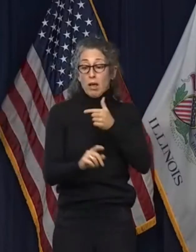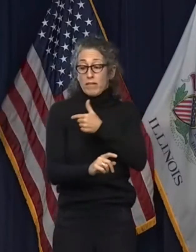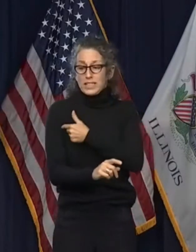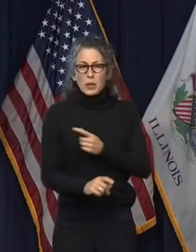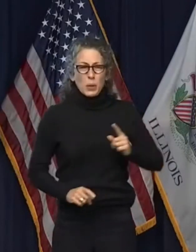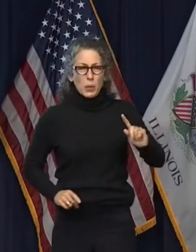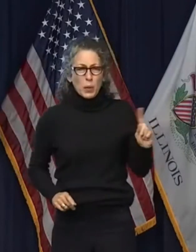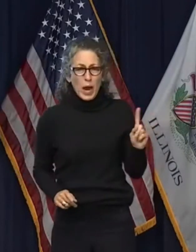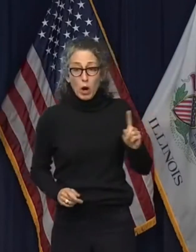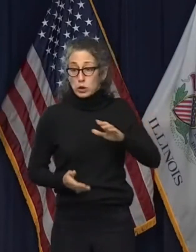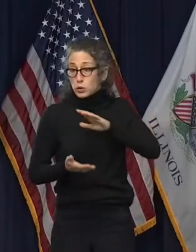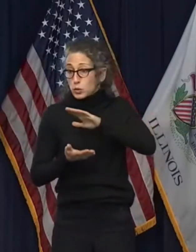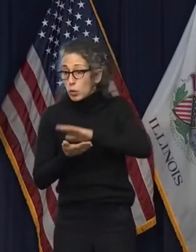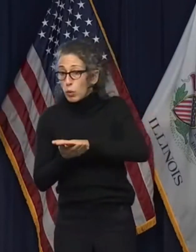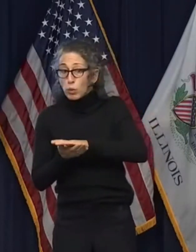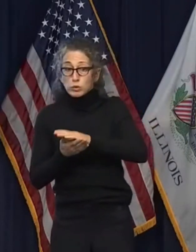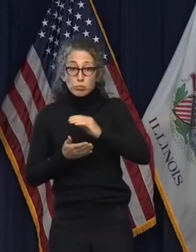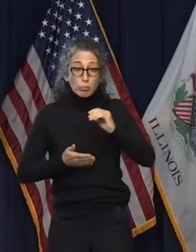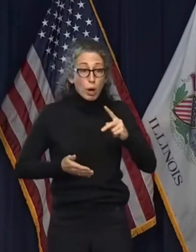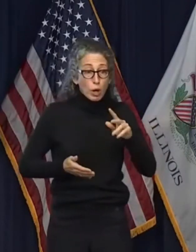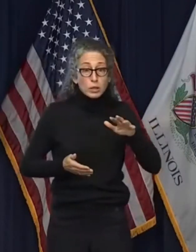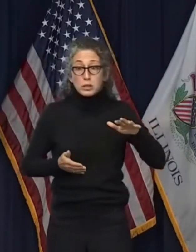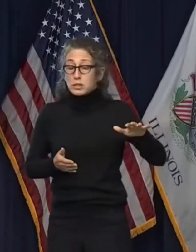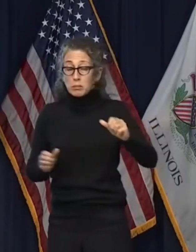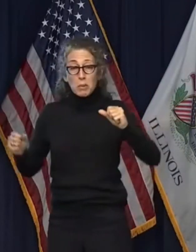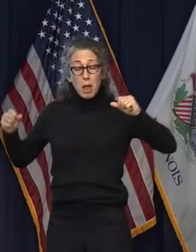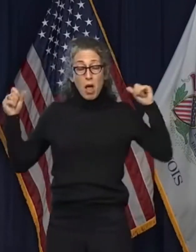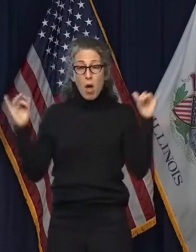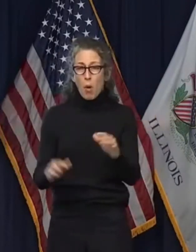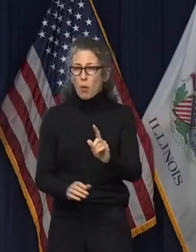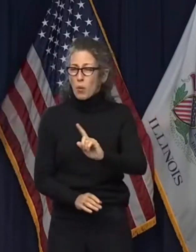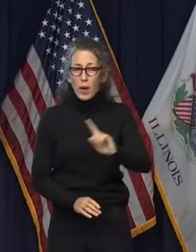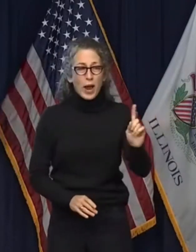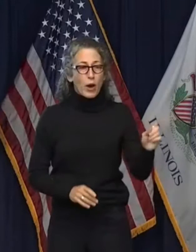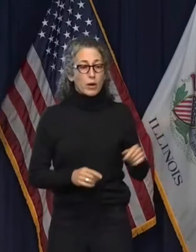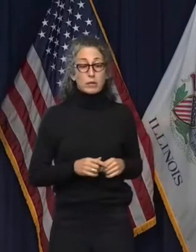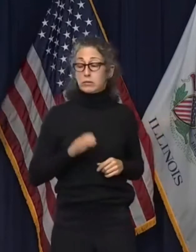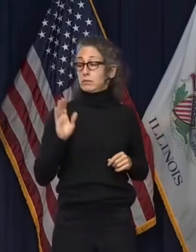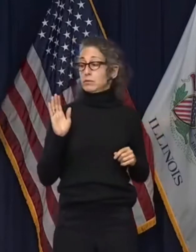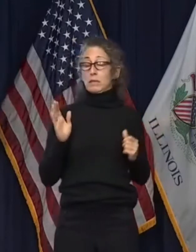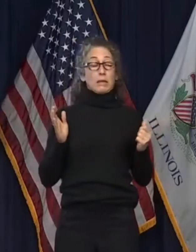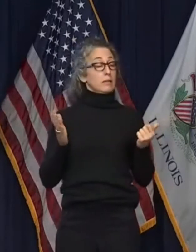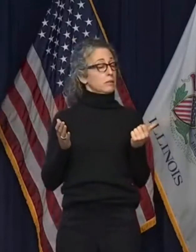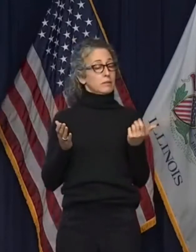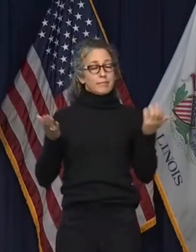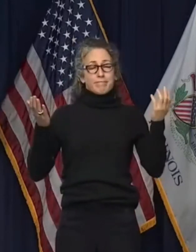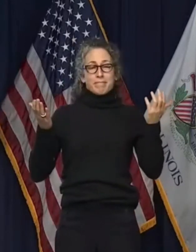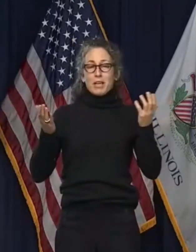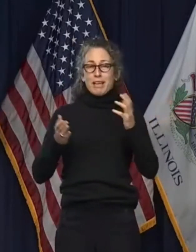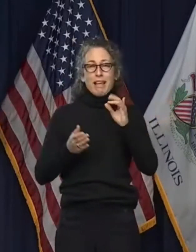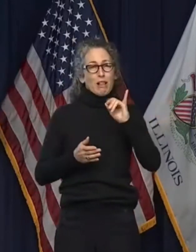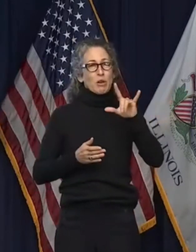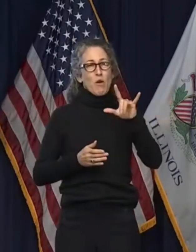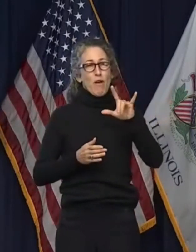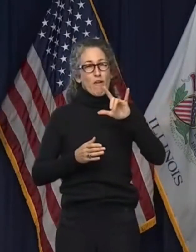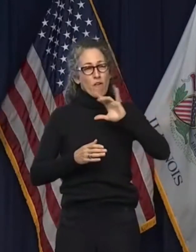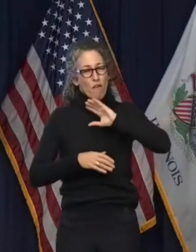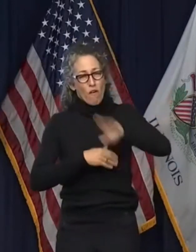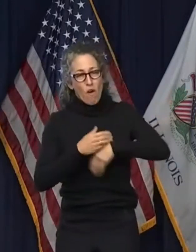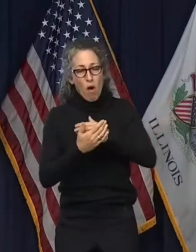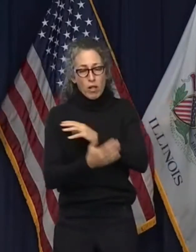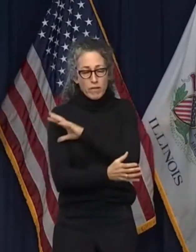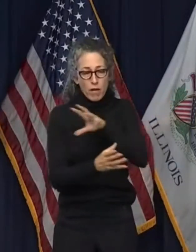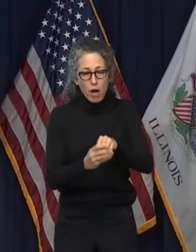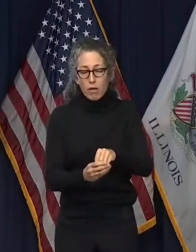them going to get the vaccine? Oh, it's going to be an all-in Illinois effort. People will go to their doctor's